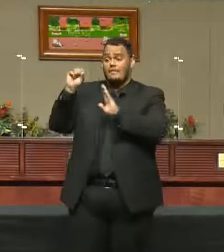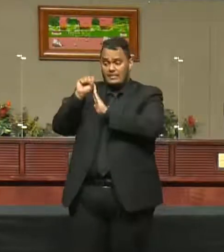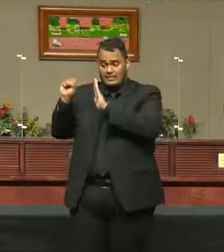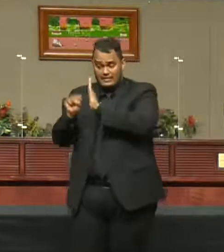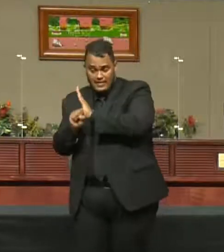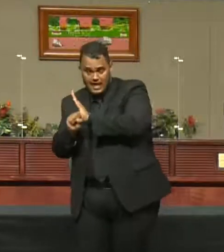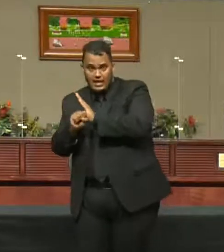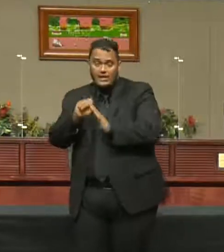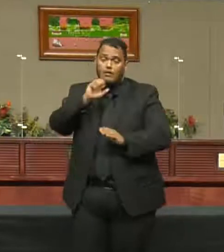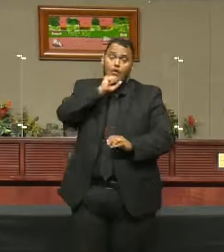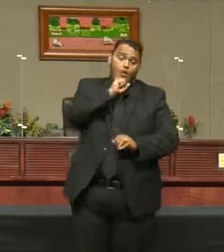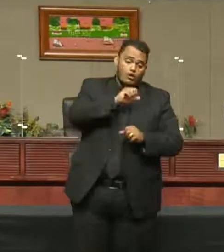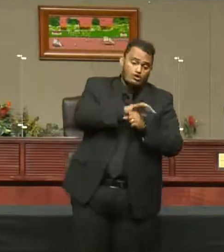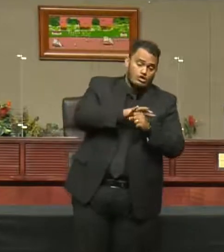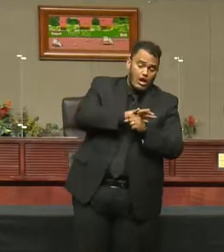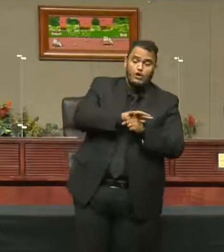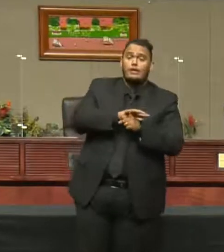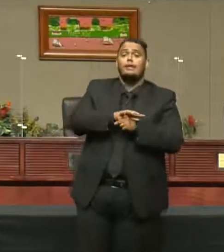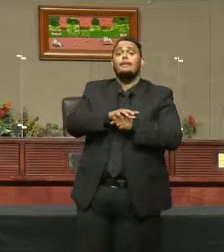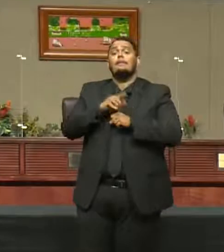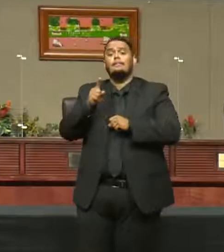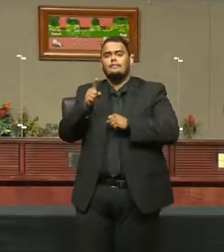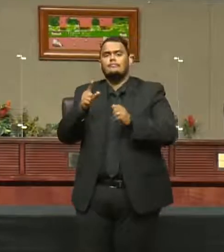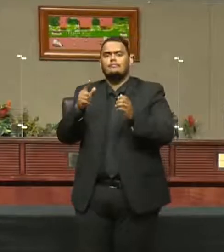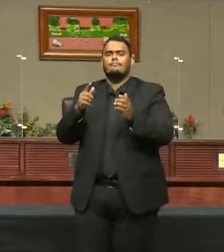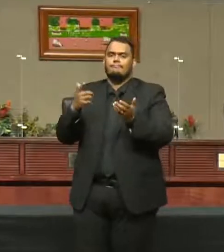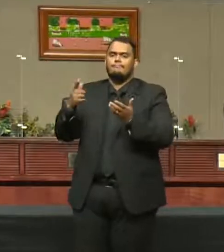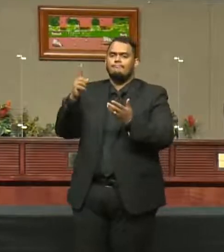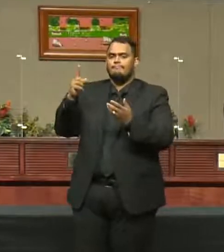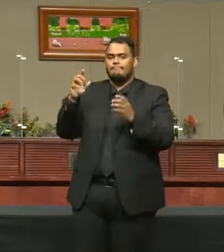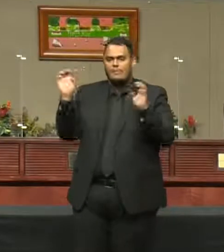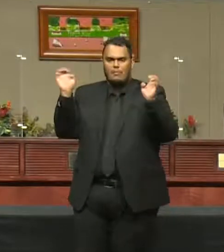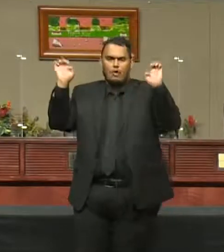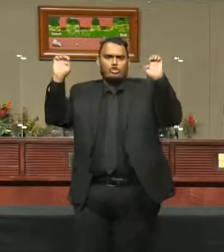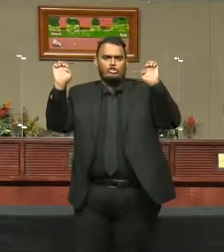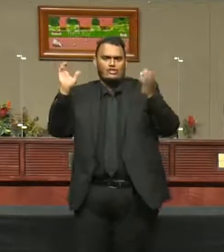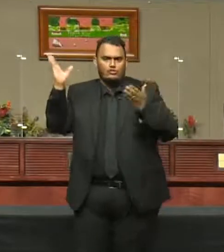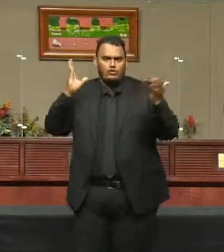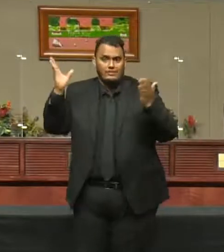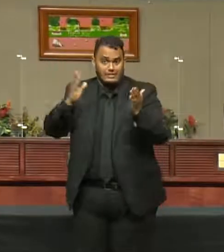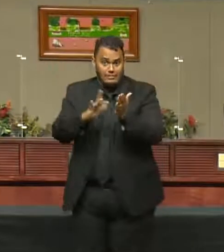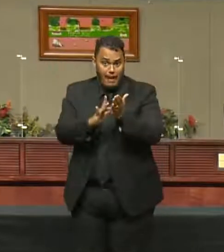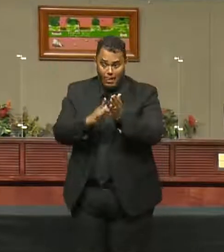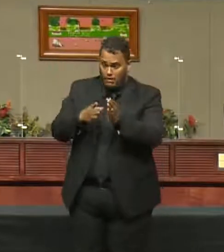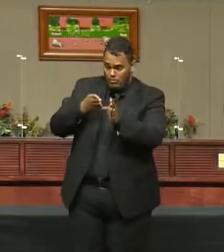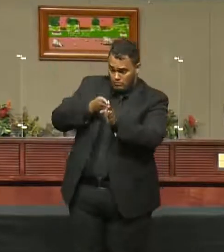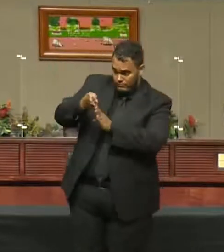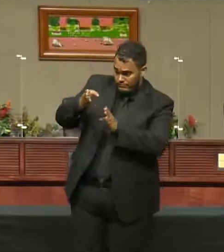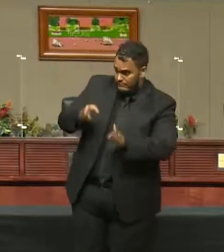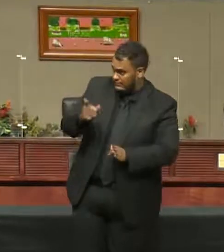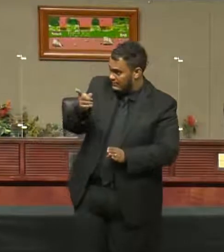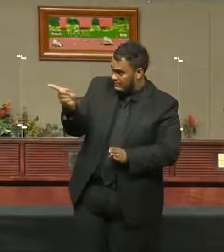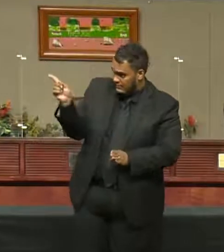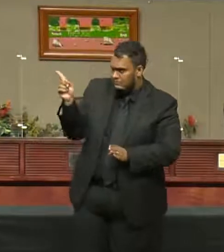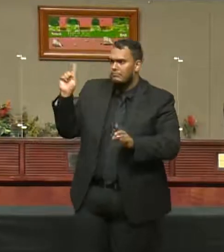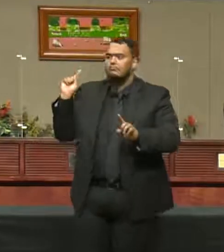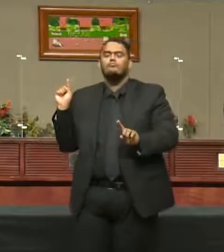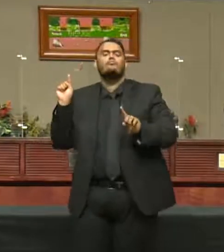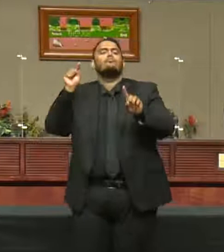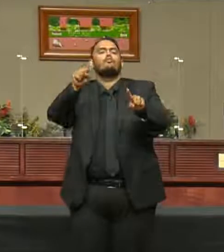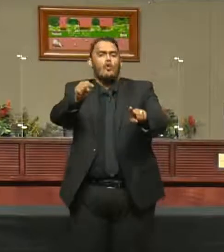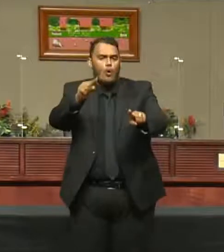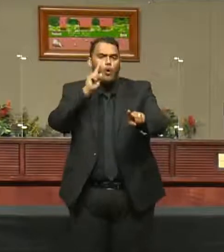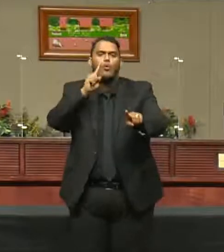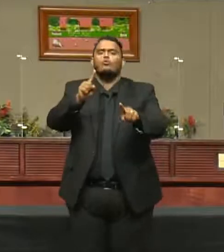paramedics to go directly into neighborhoods where they're underserved. And we took 2 different neighborhoods today and worked in partnership